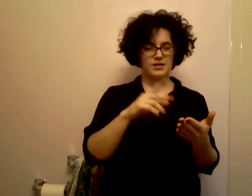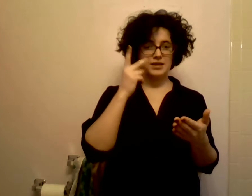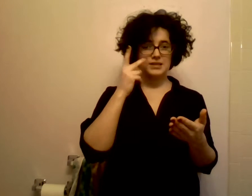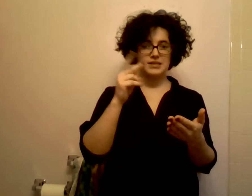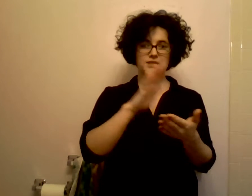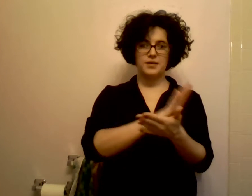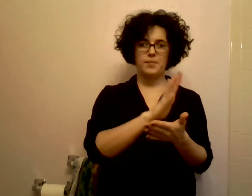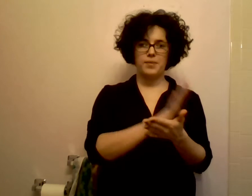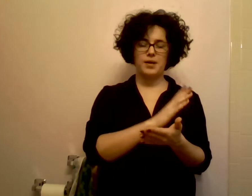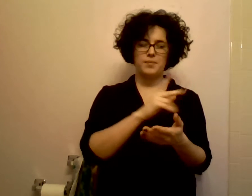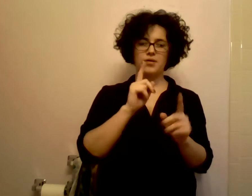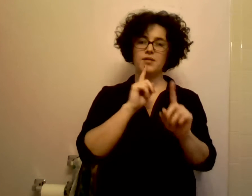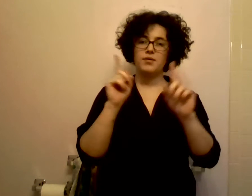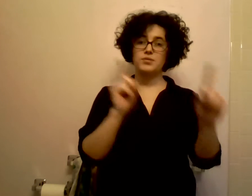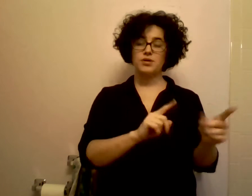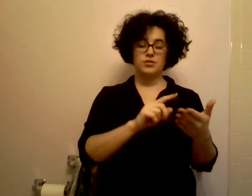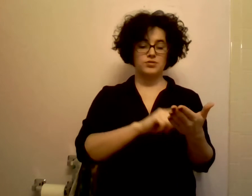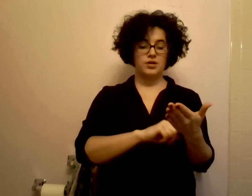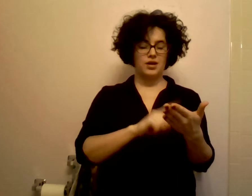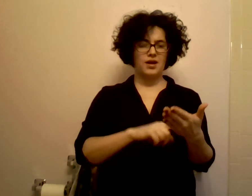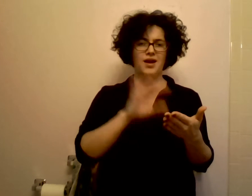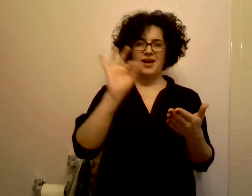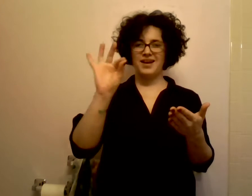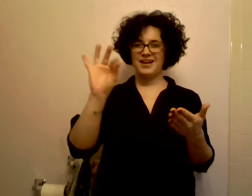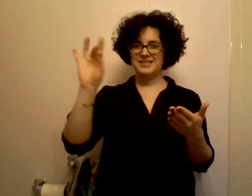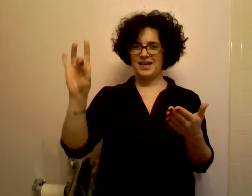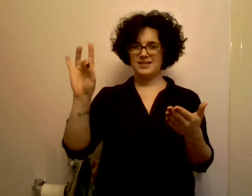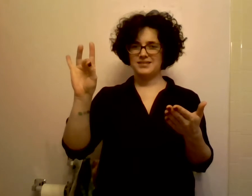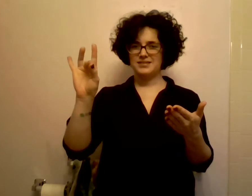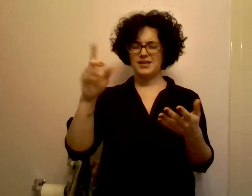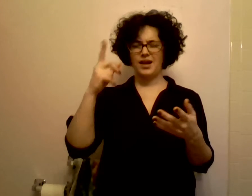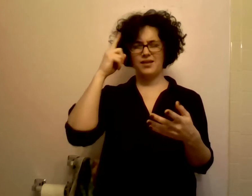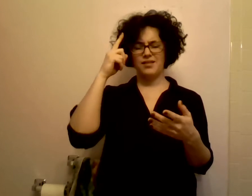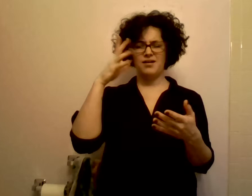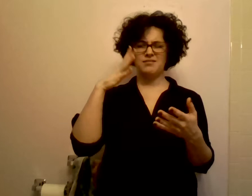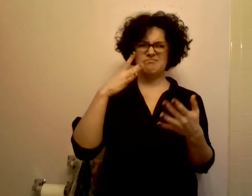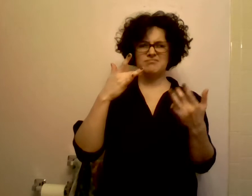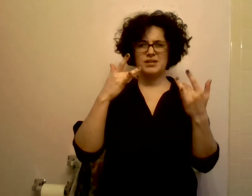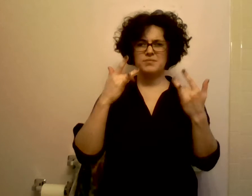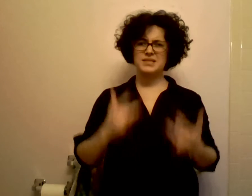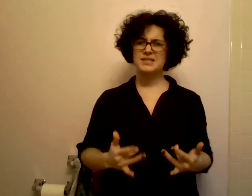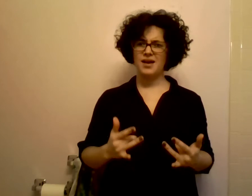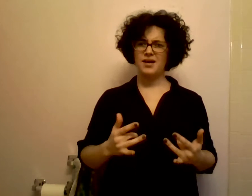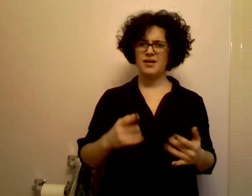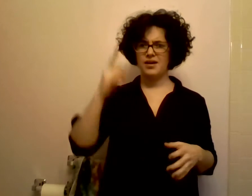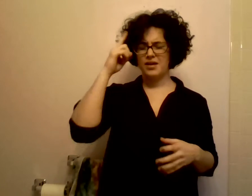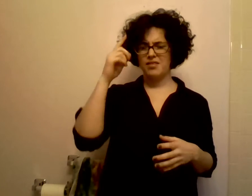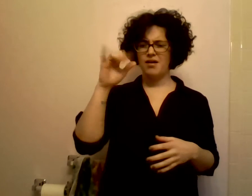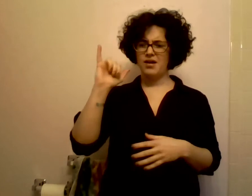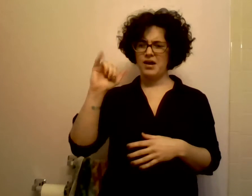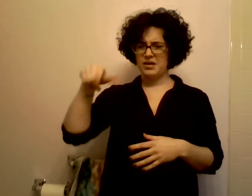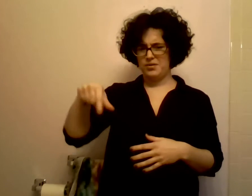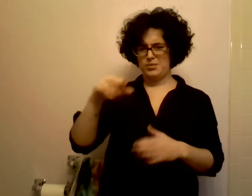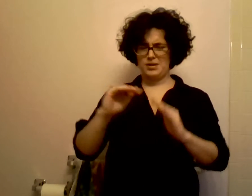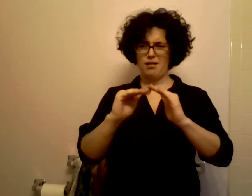distressed and concerned about his ability to succeed in college with an IQ as low as 98. But he did